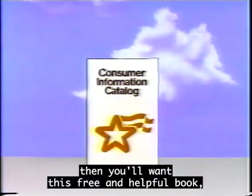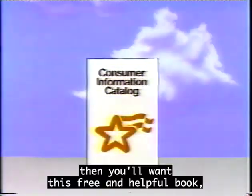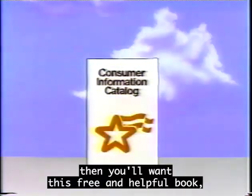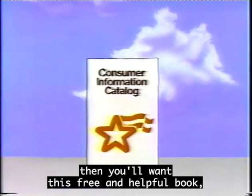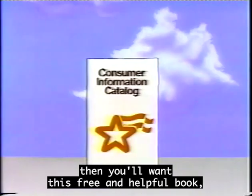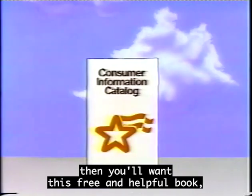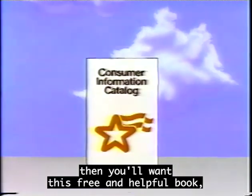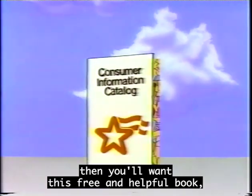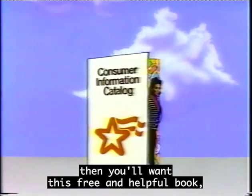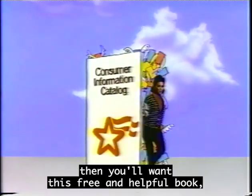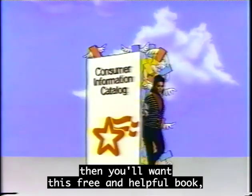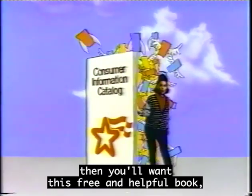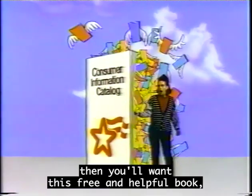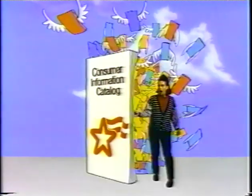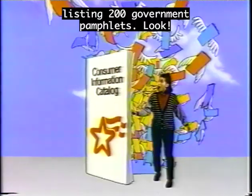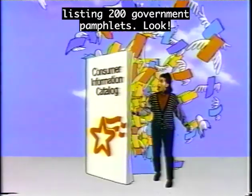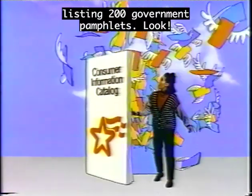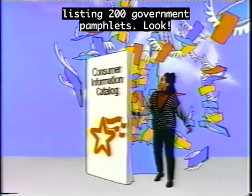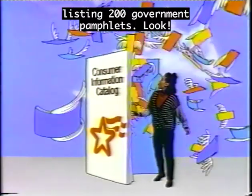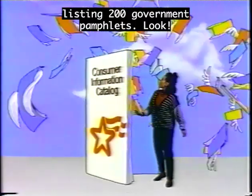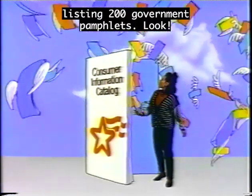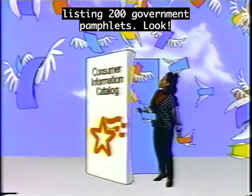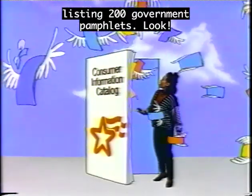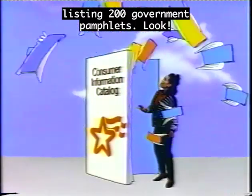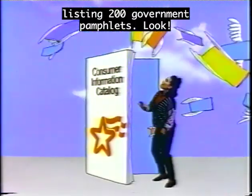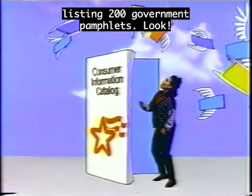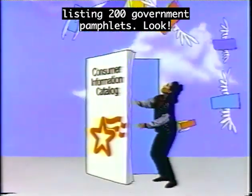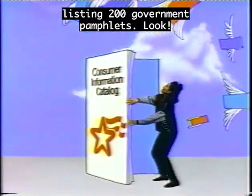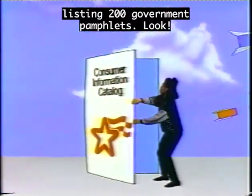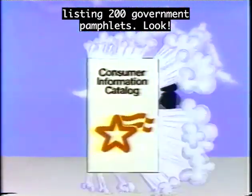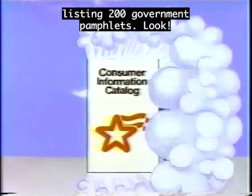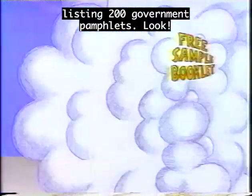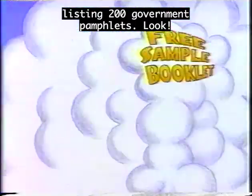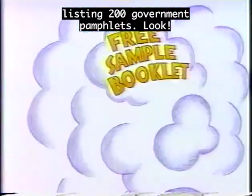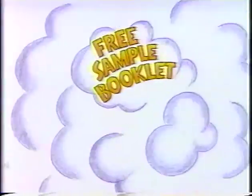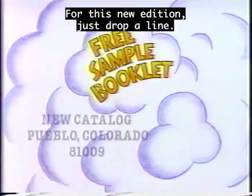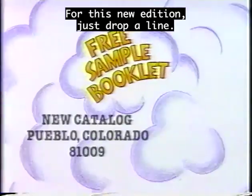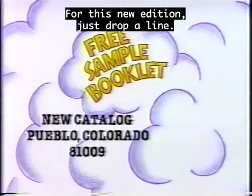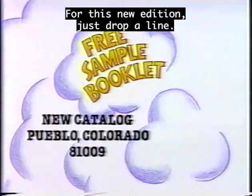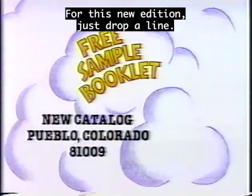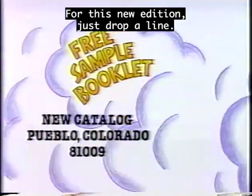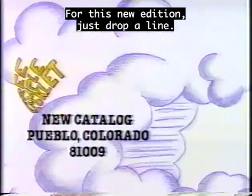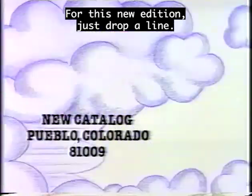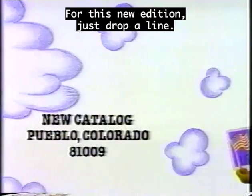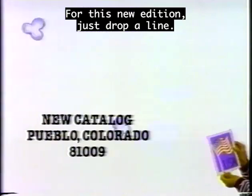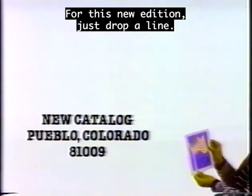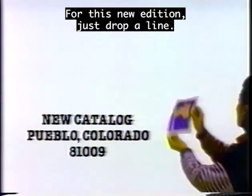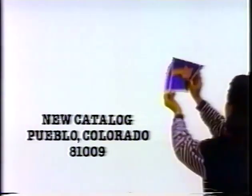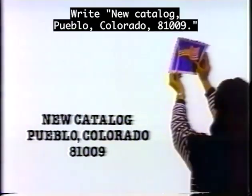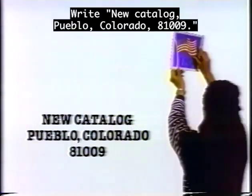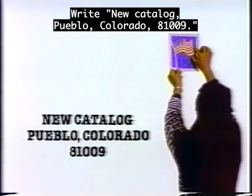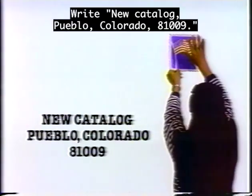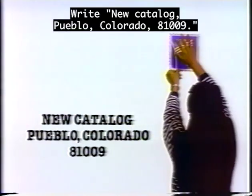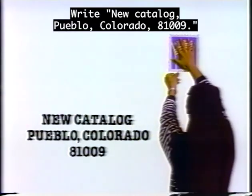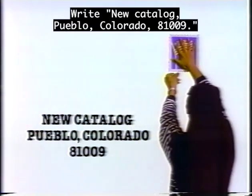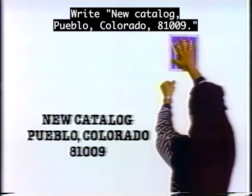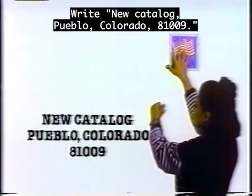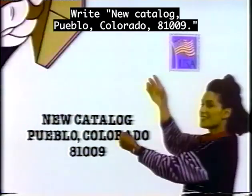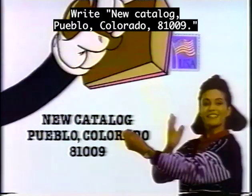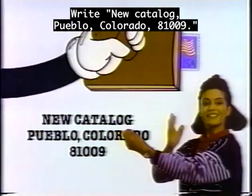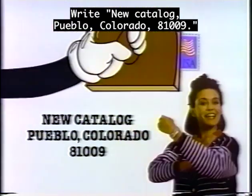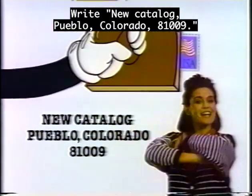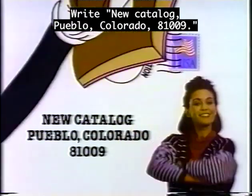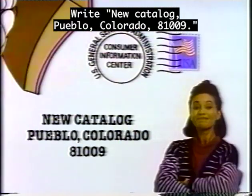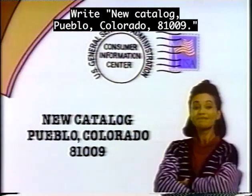wheels, then you'll want this free and helpful book listing 200 government pamphlets. Look, for this new edition, just drop a line. Write New